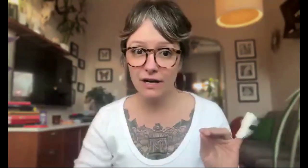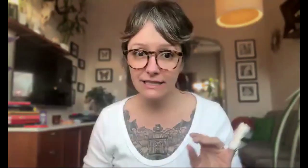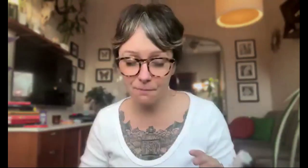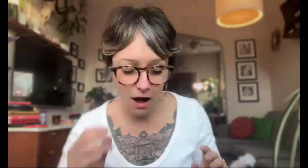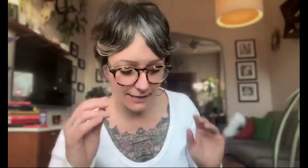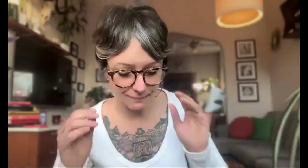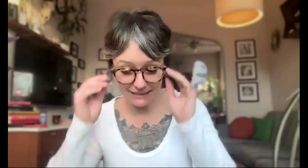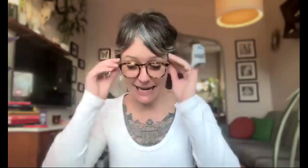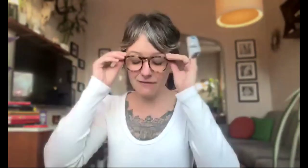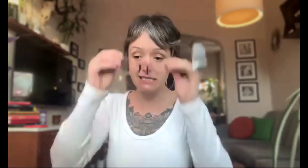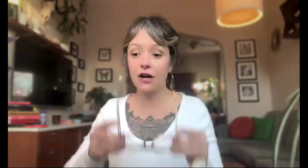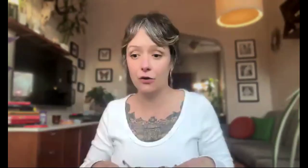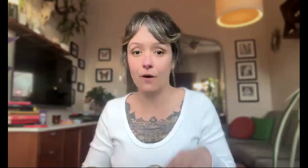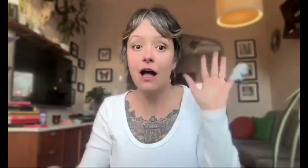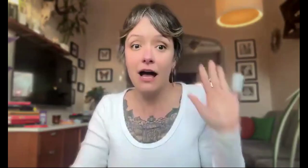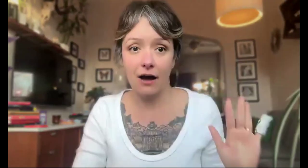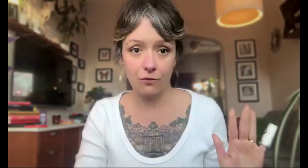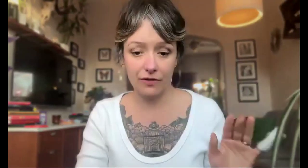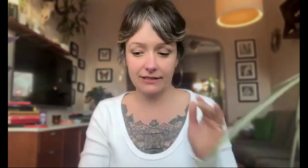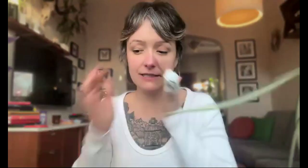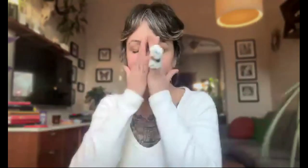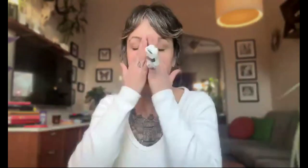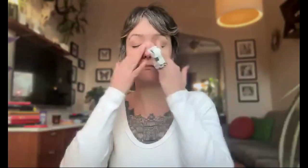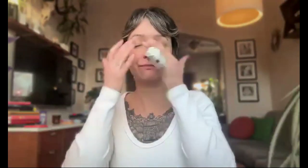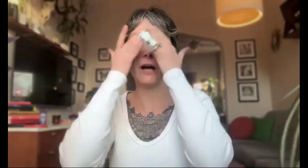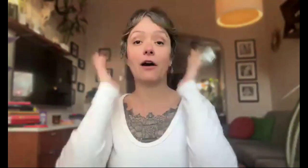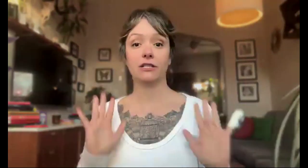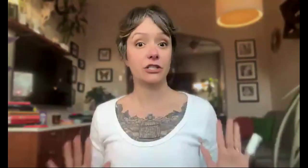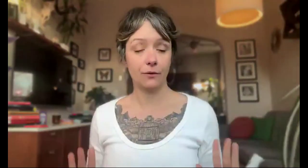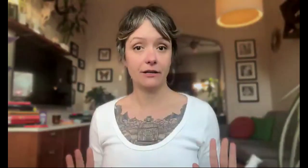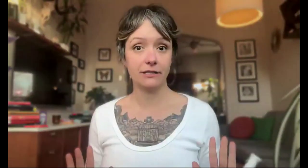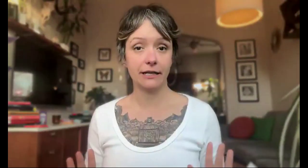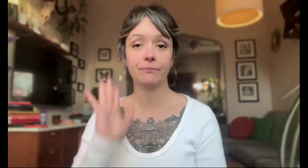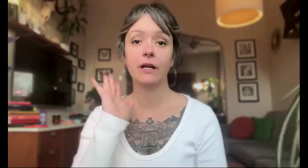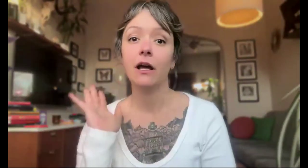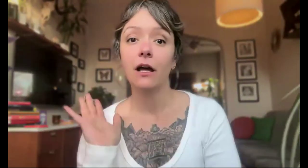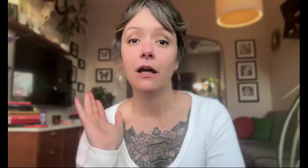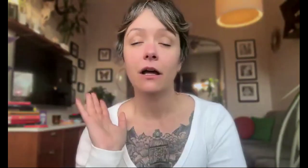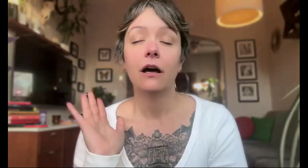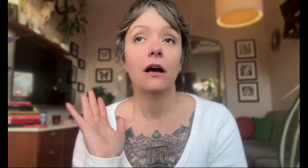We're going to take a pause because I have to tell you how cool this is. All right, so here's the deal.